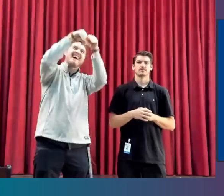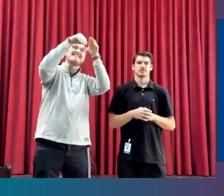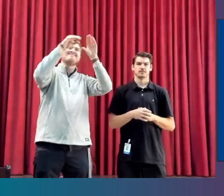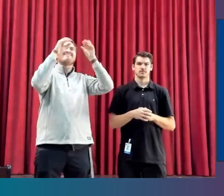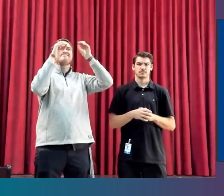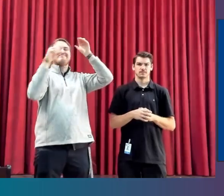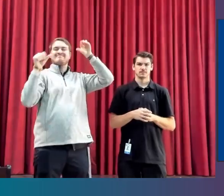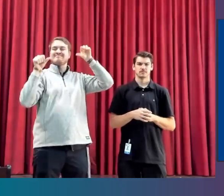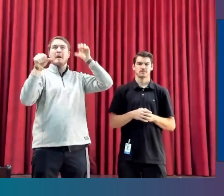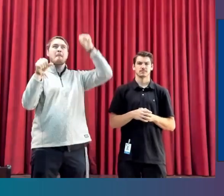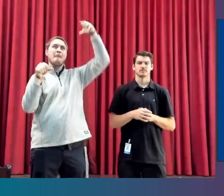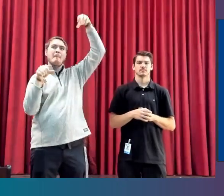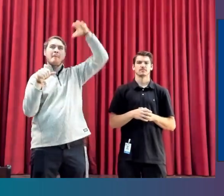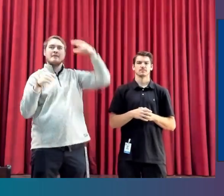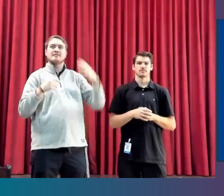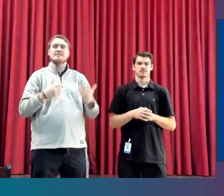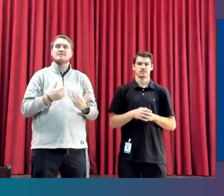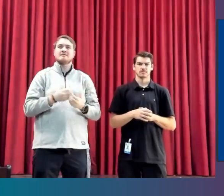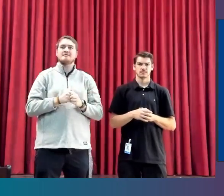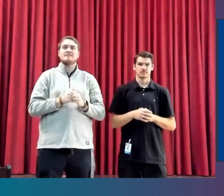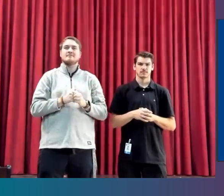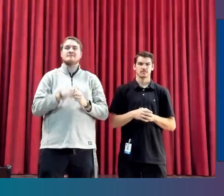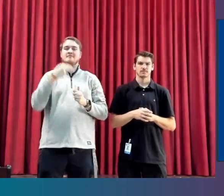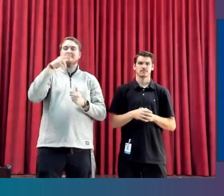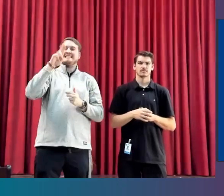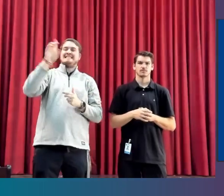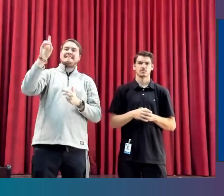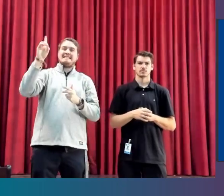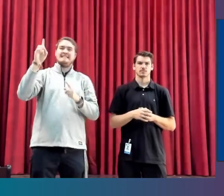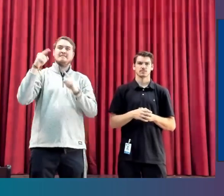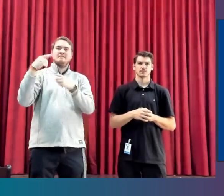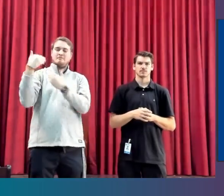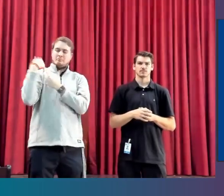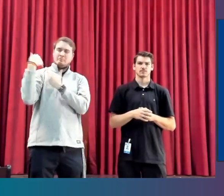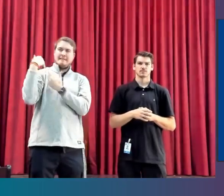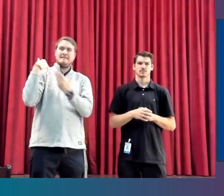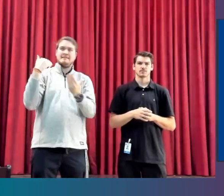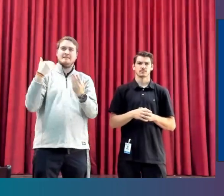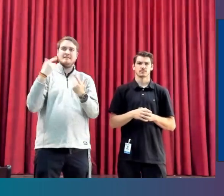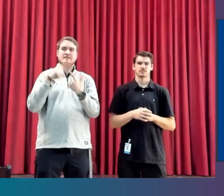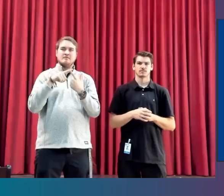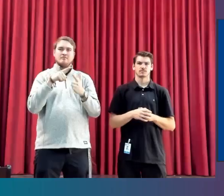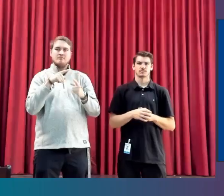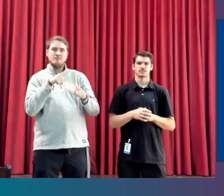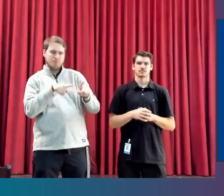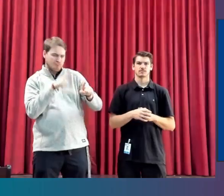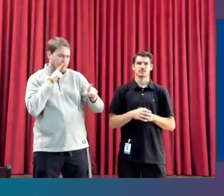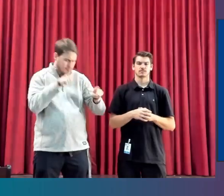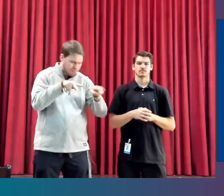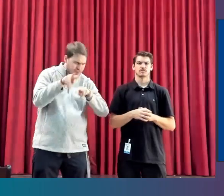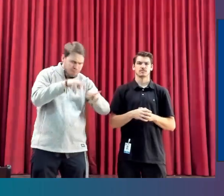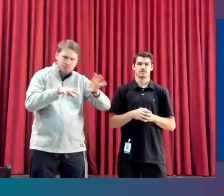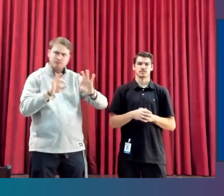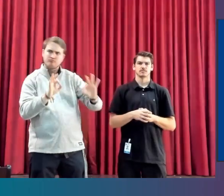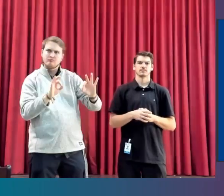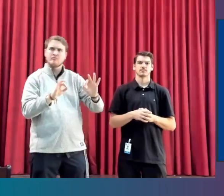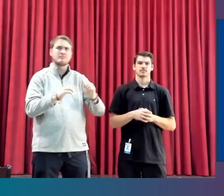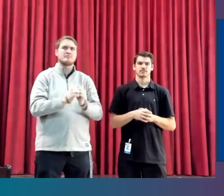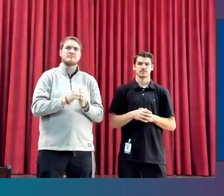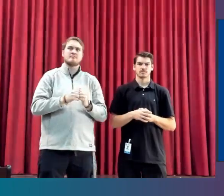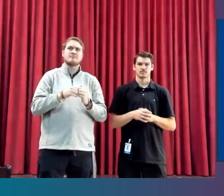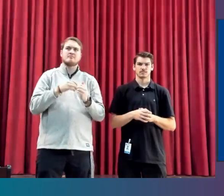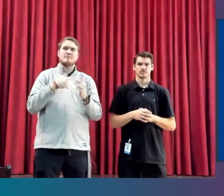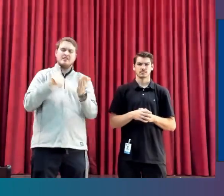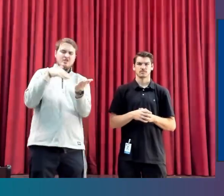installed, already has all of the things that you know, we would be looking